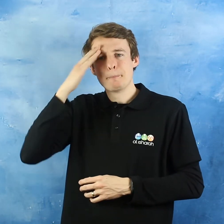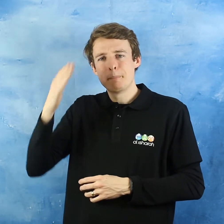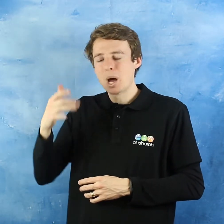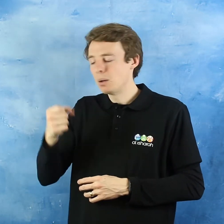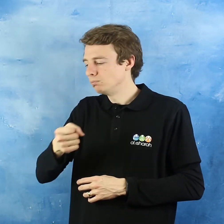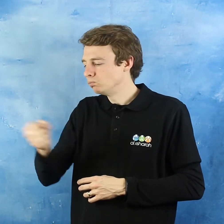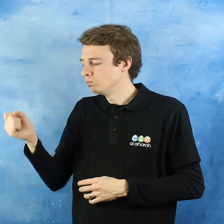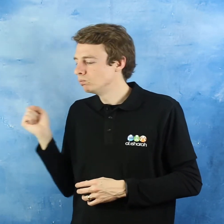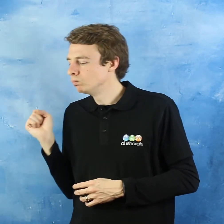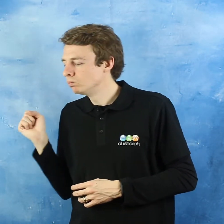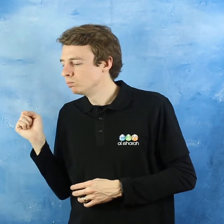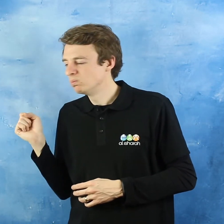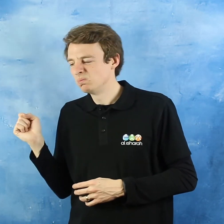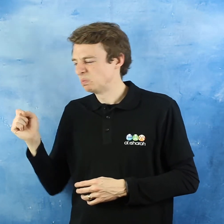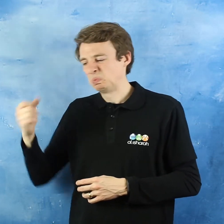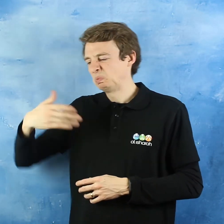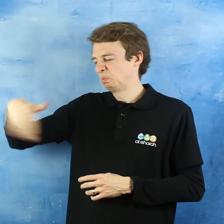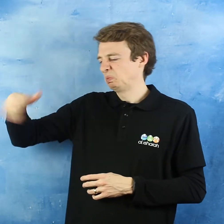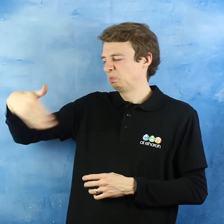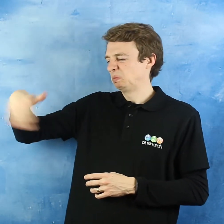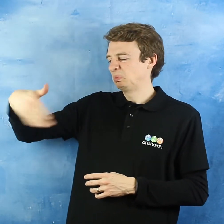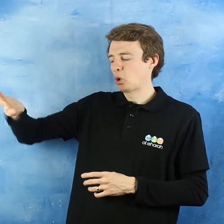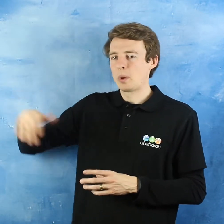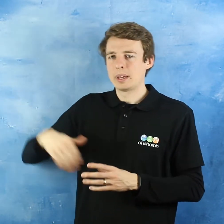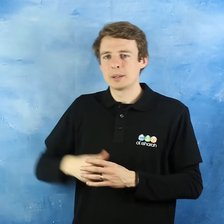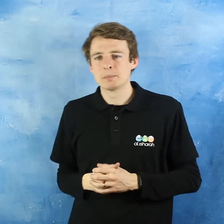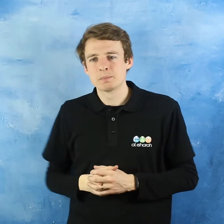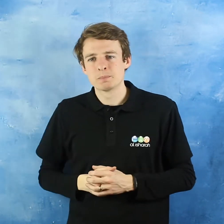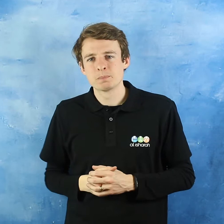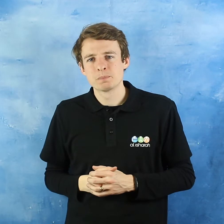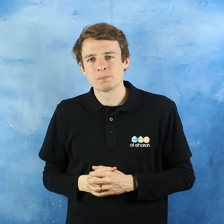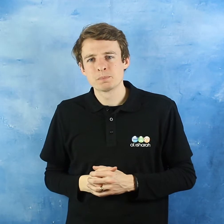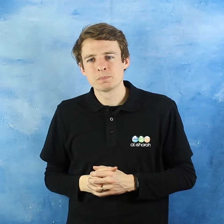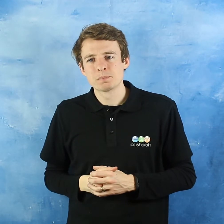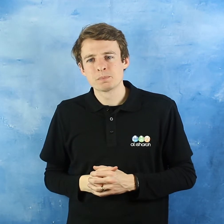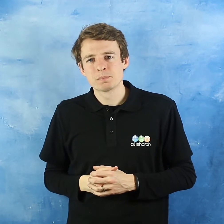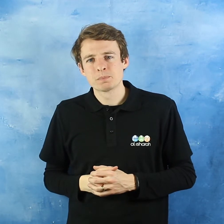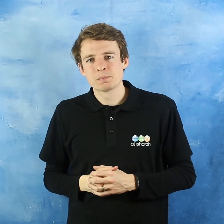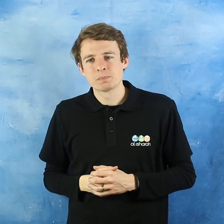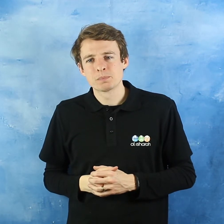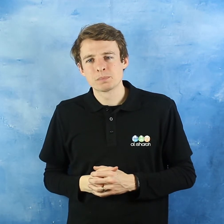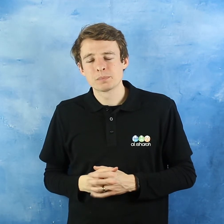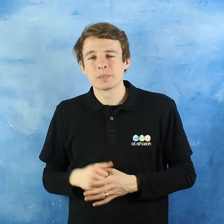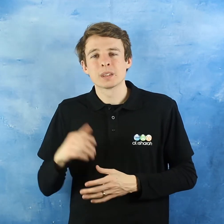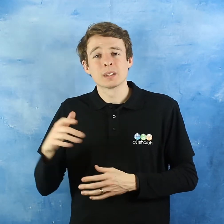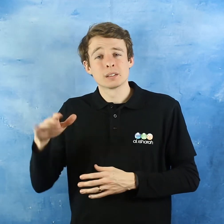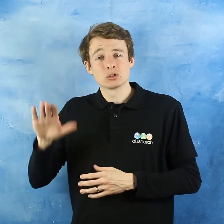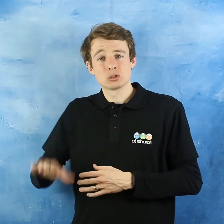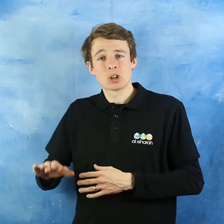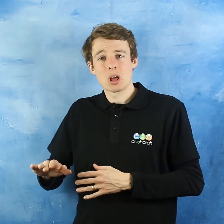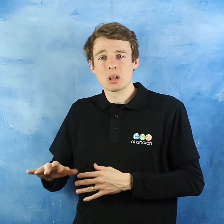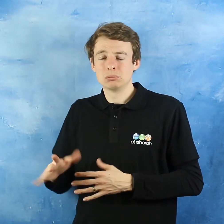is still there. On the doorstep, he is sitting, tired, and he gone to